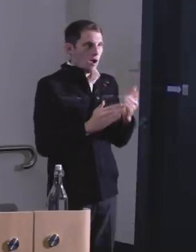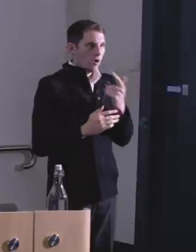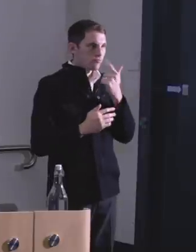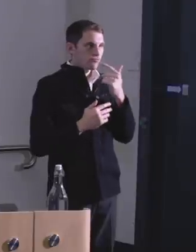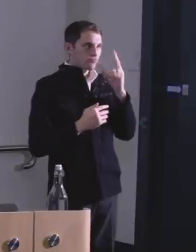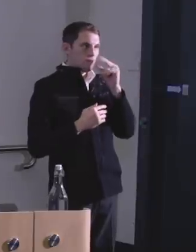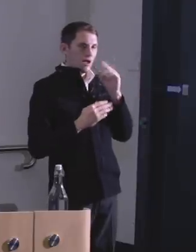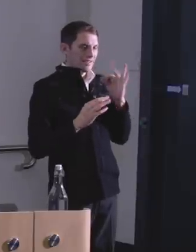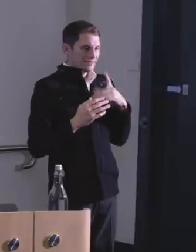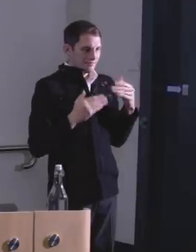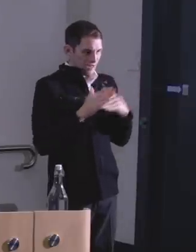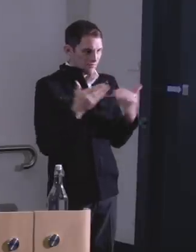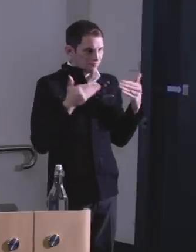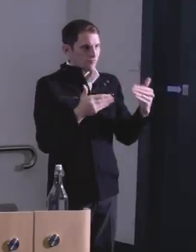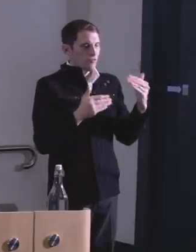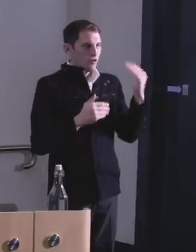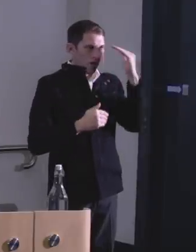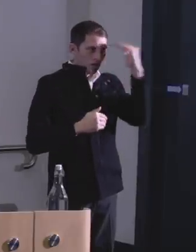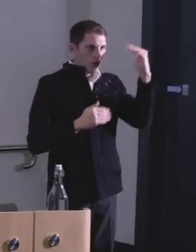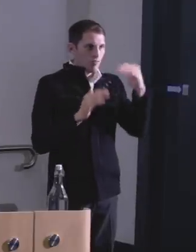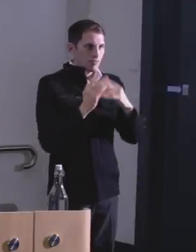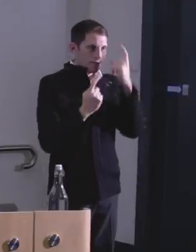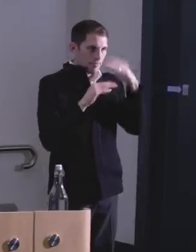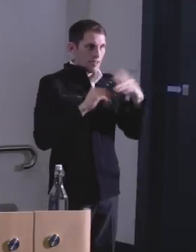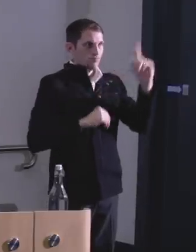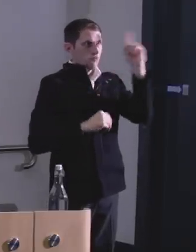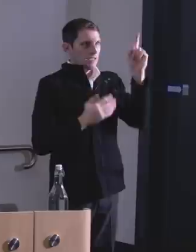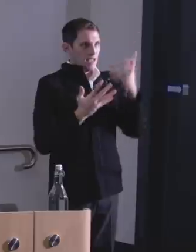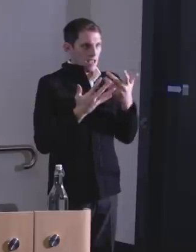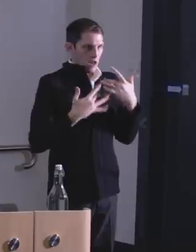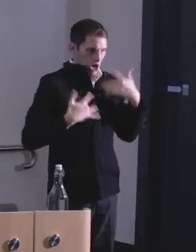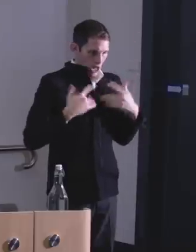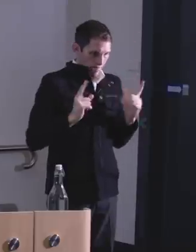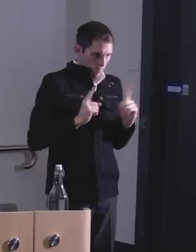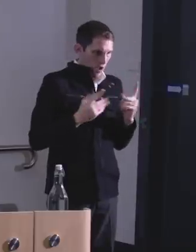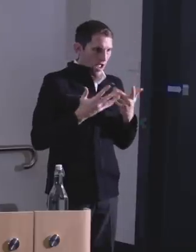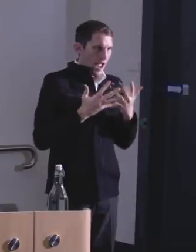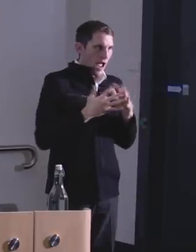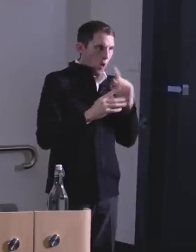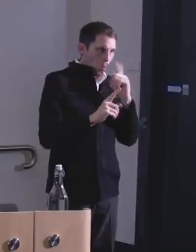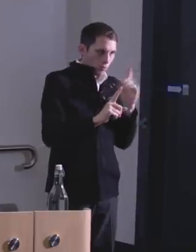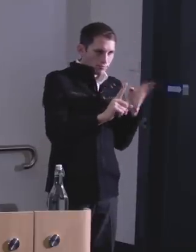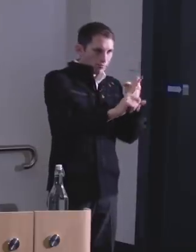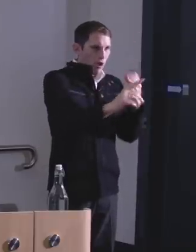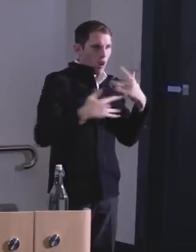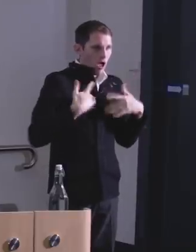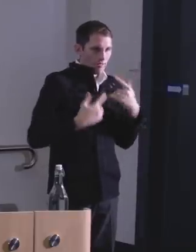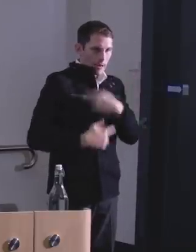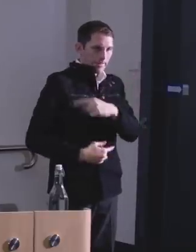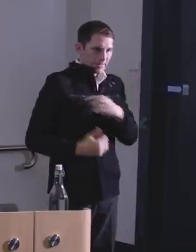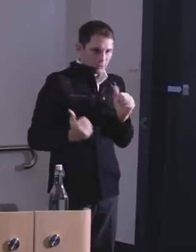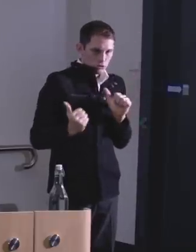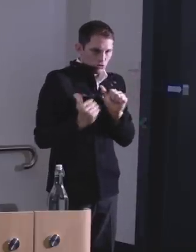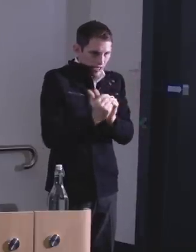It's about the present, how we make our lives, and committing to each other within our collective of